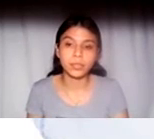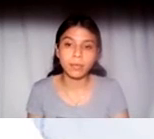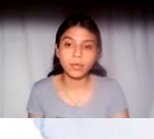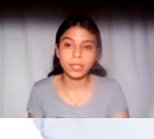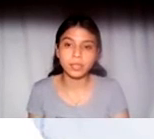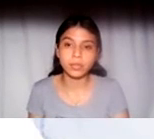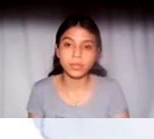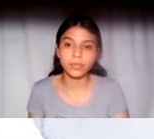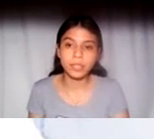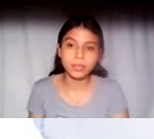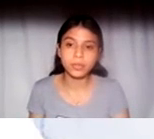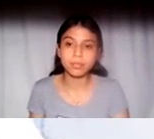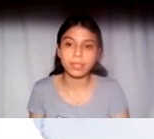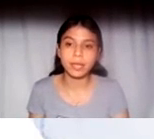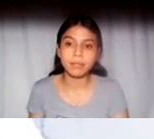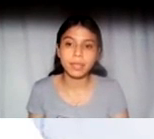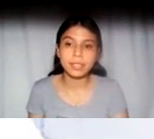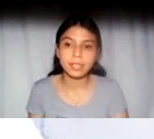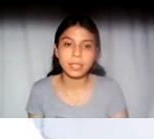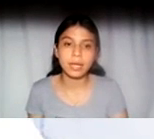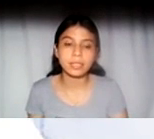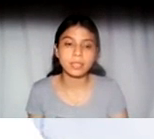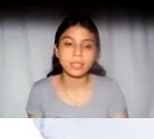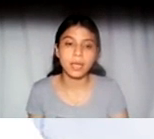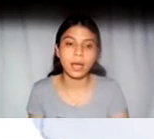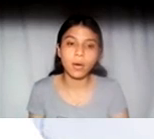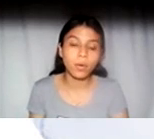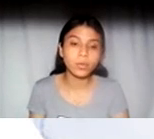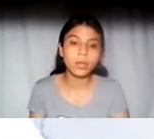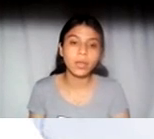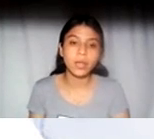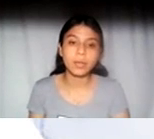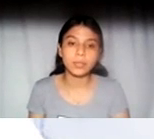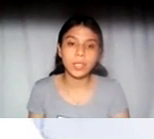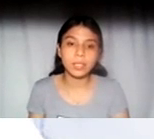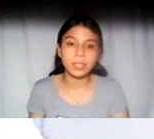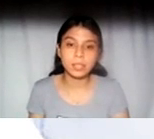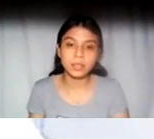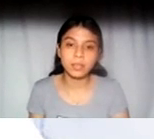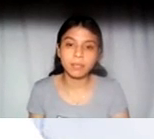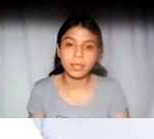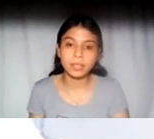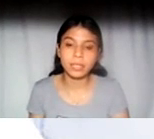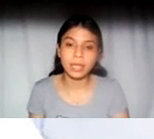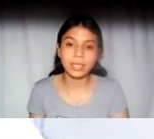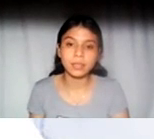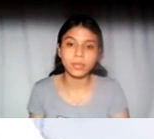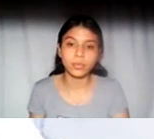decomposable into features, but can be seen as a whole with a rather general meaning linking